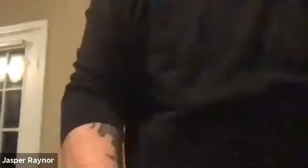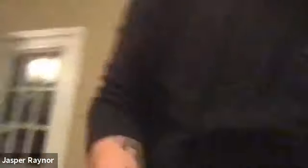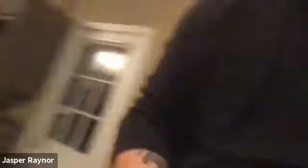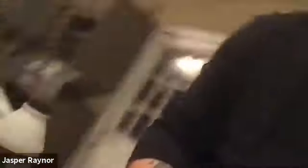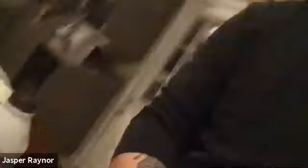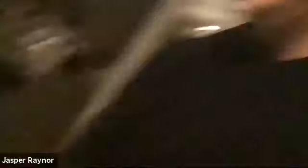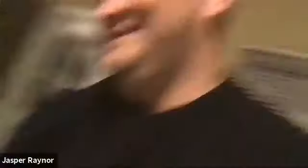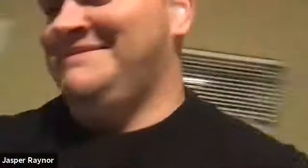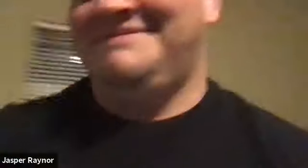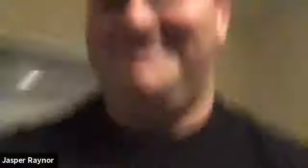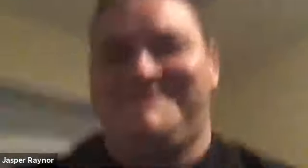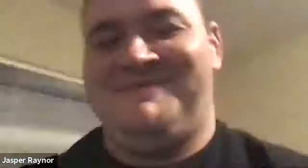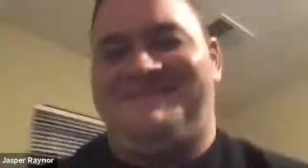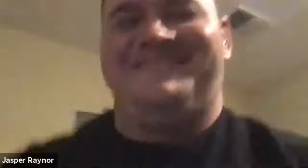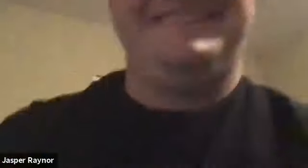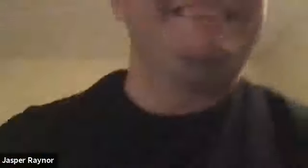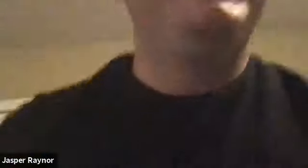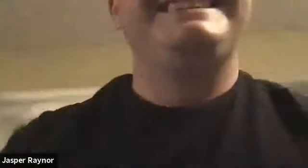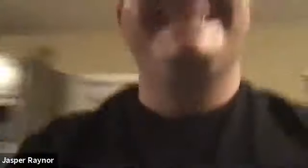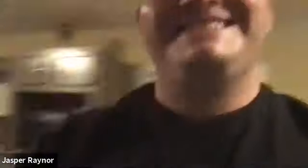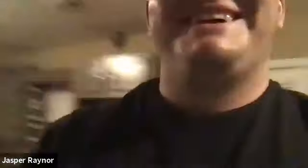Let's give up in sign language.